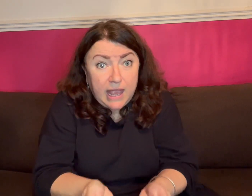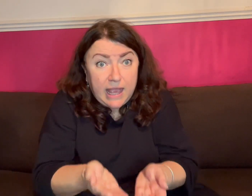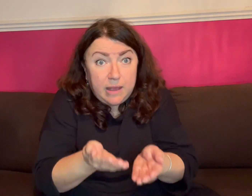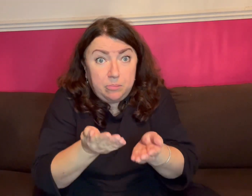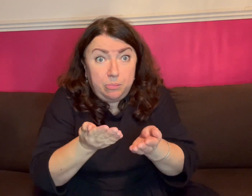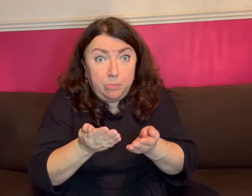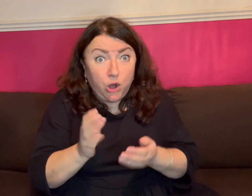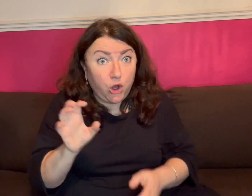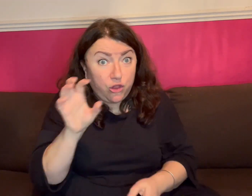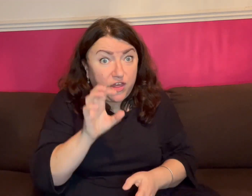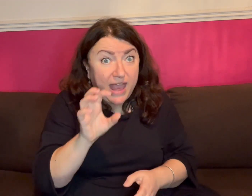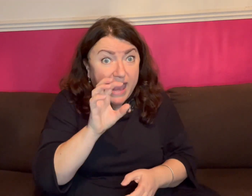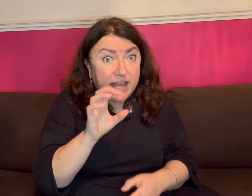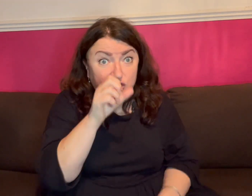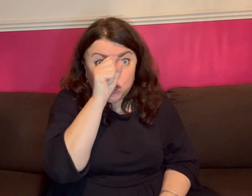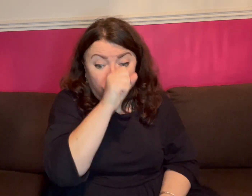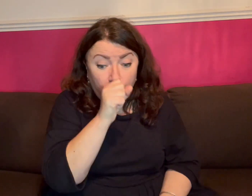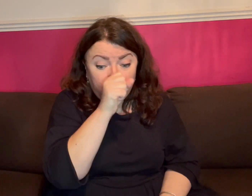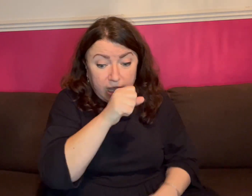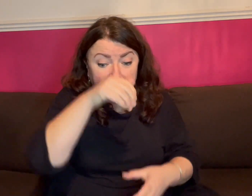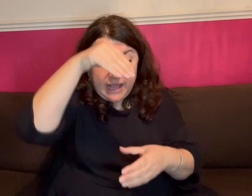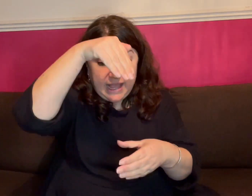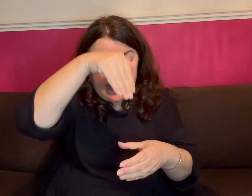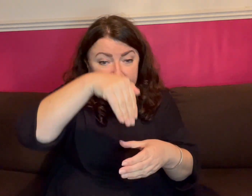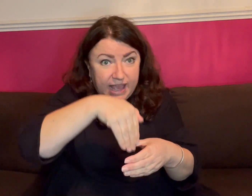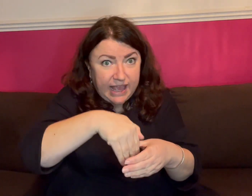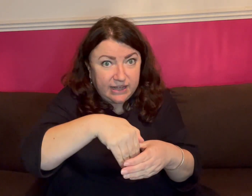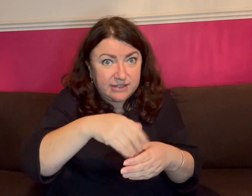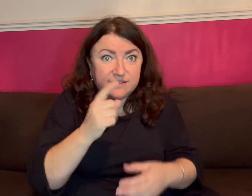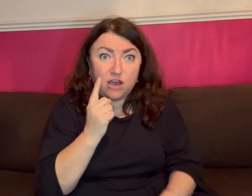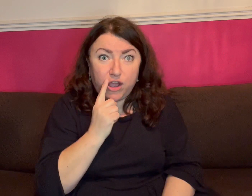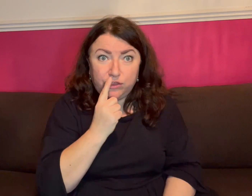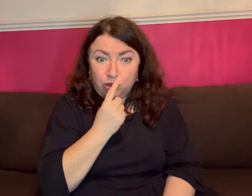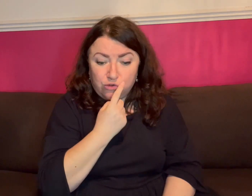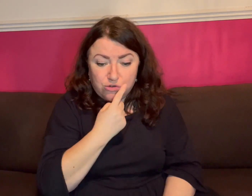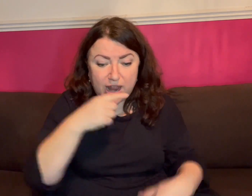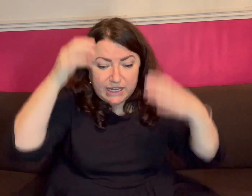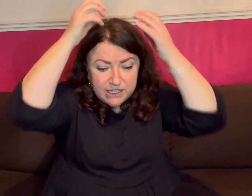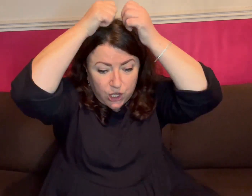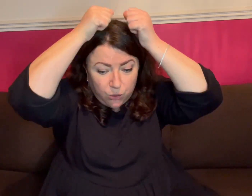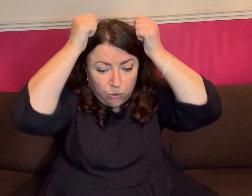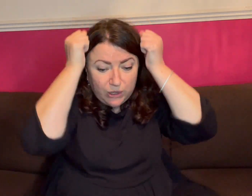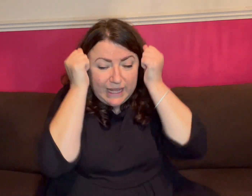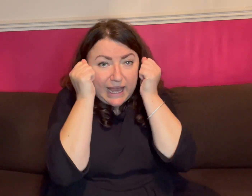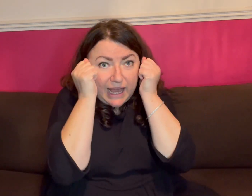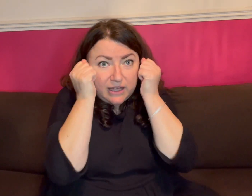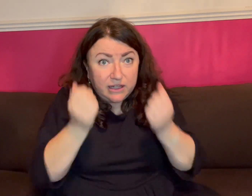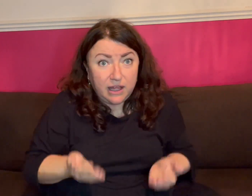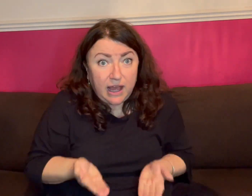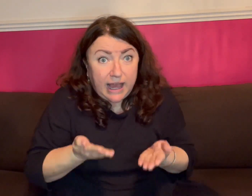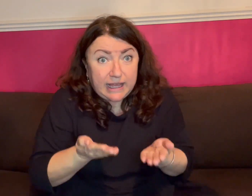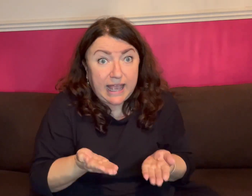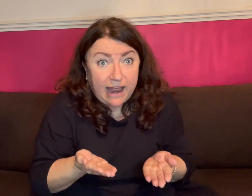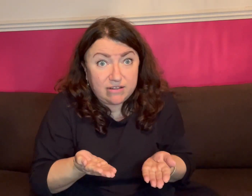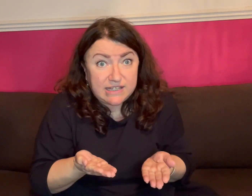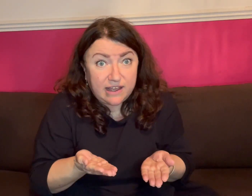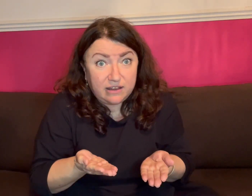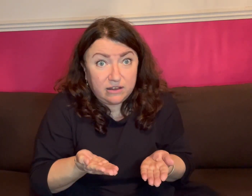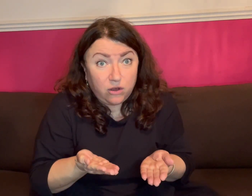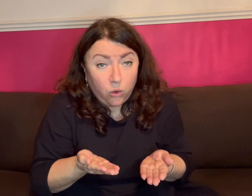He put the hedgehog inside the red woolly hat and carried it all